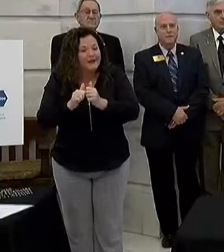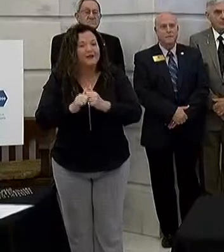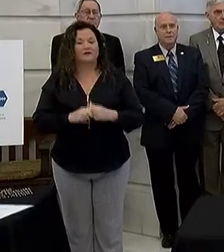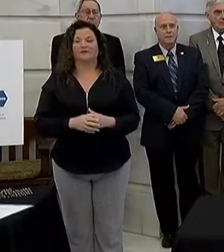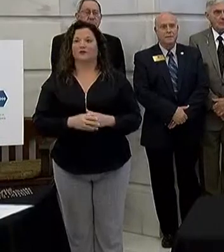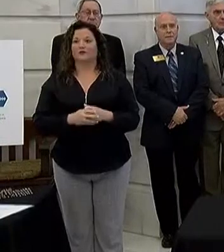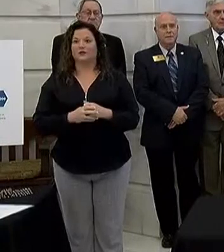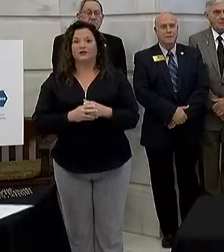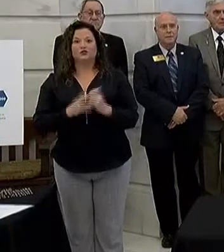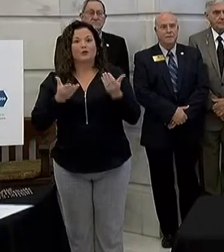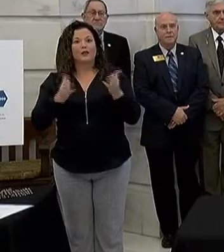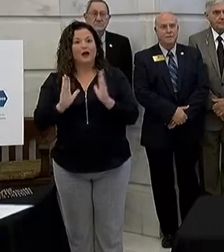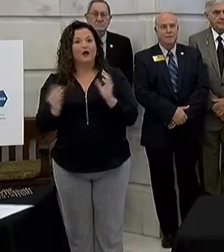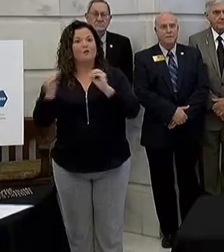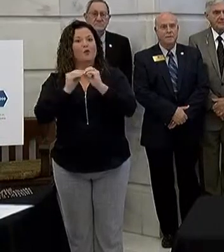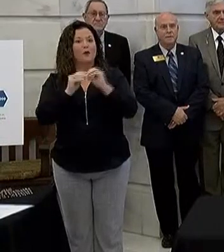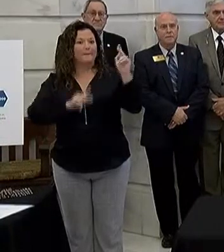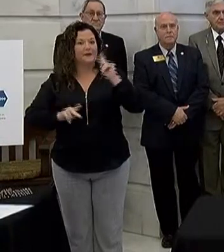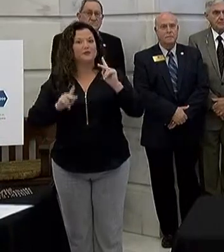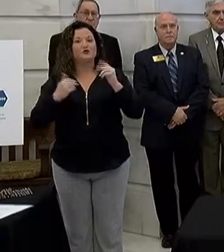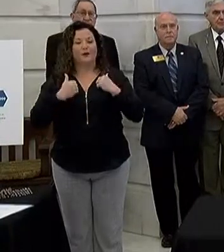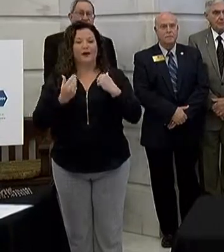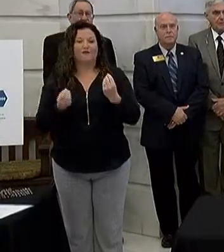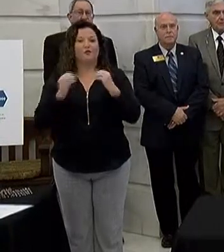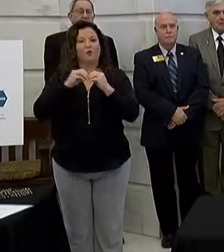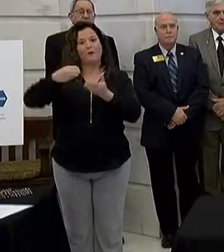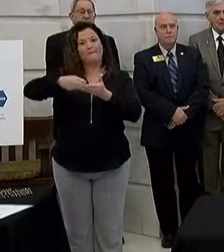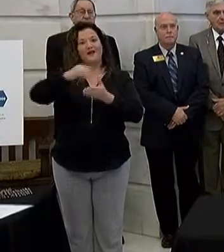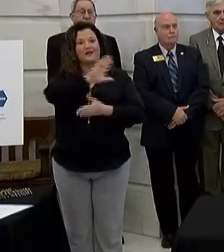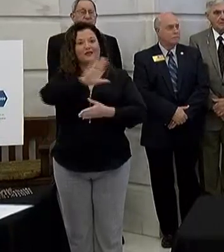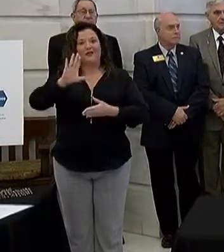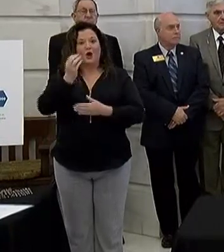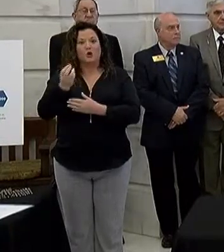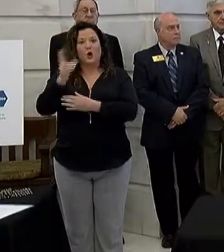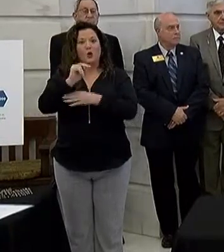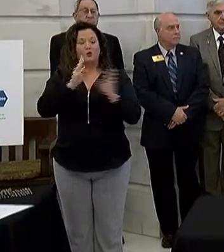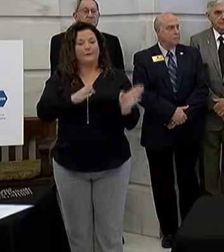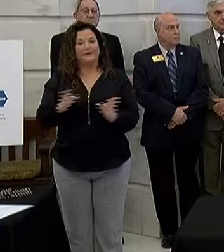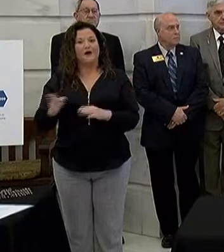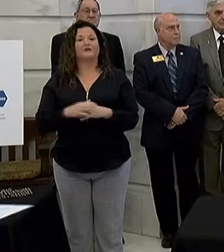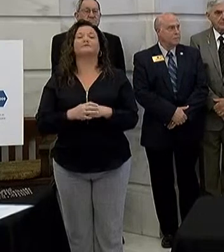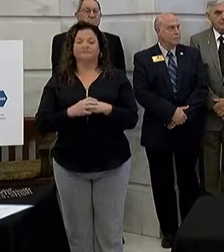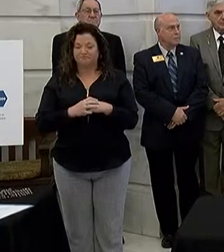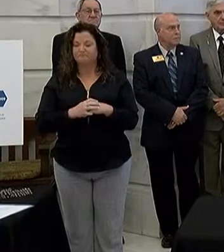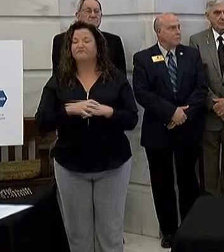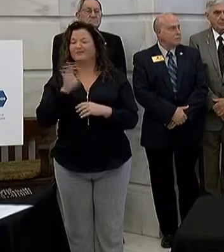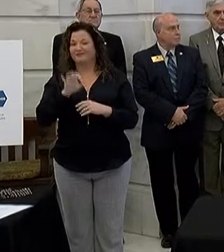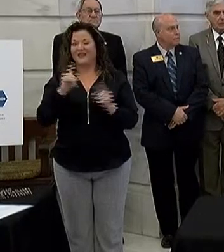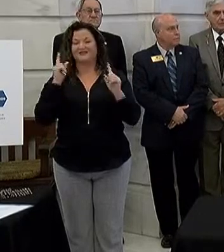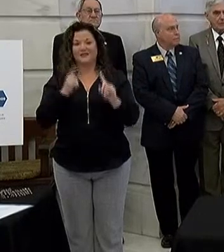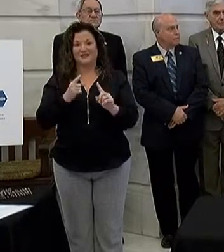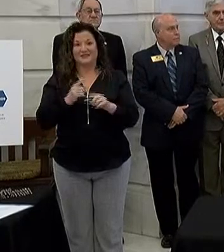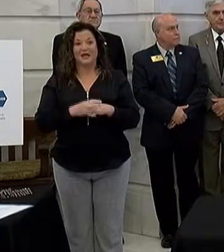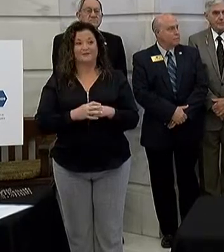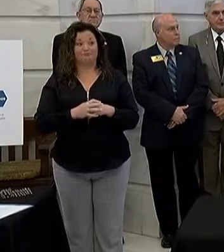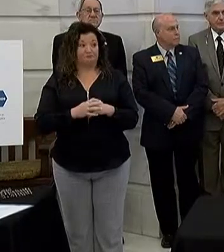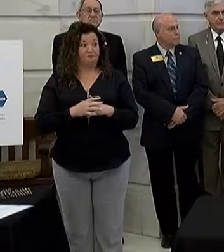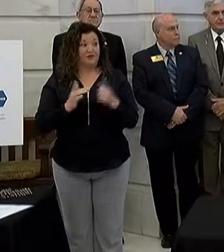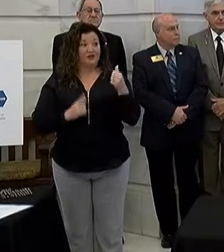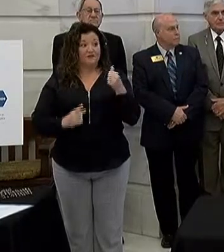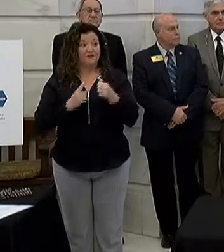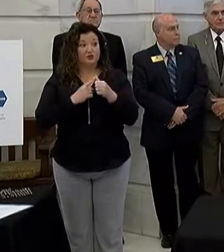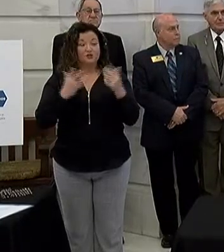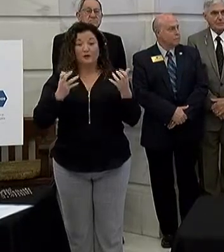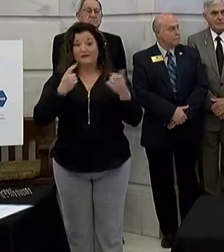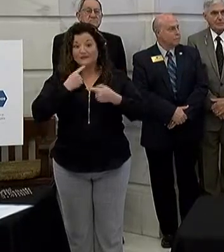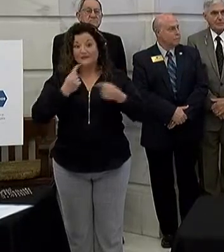more money in individuals' pockets, and that is the design. I first want to say that whenever you